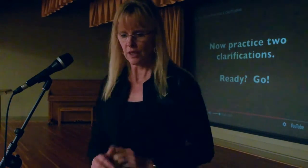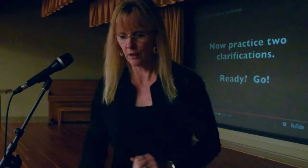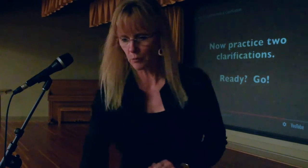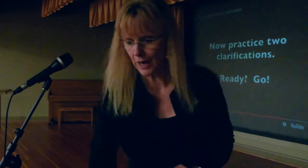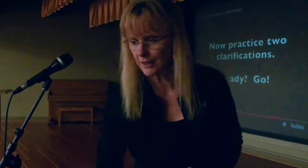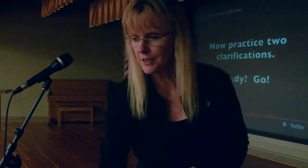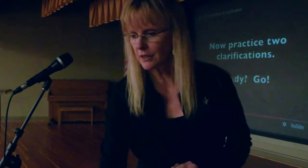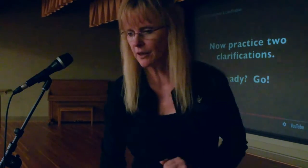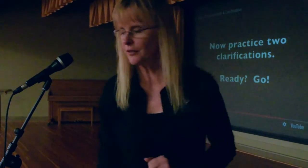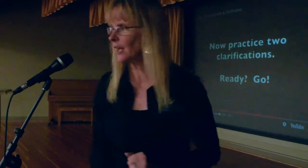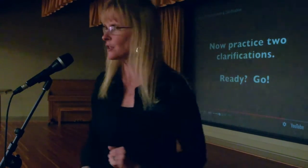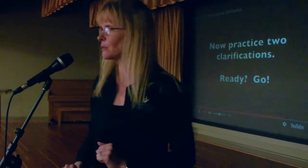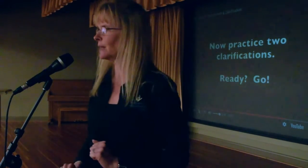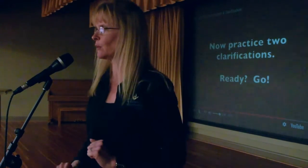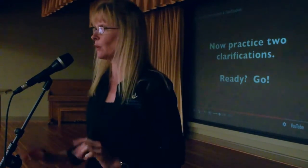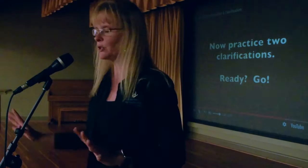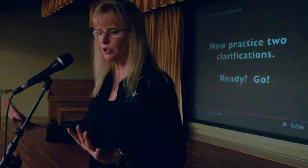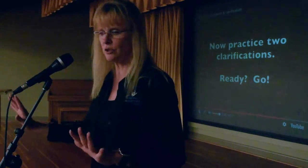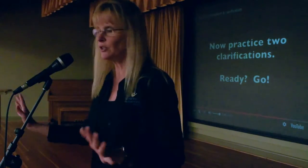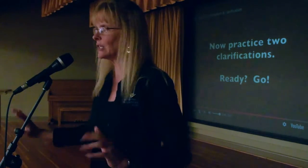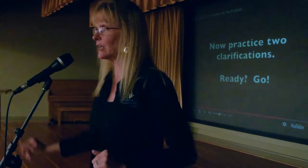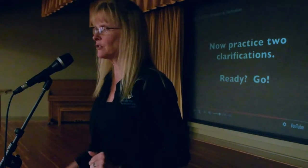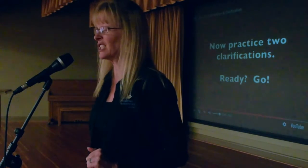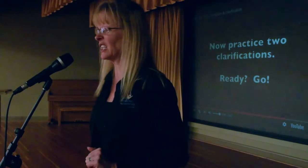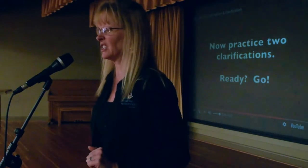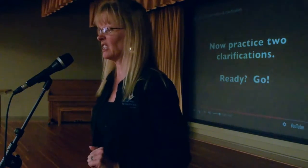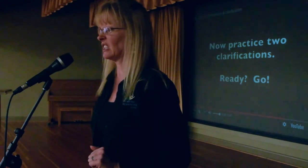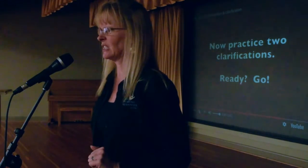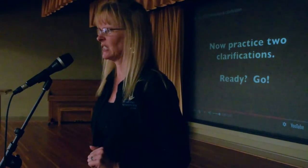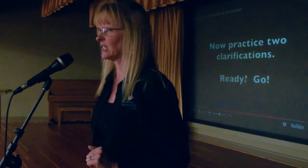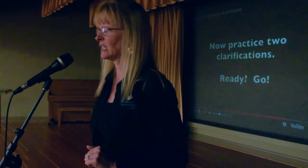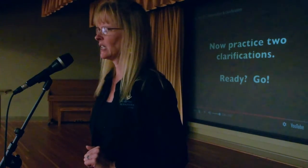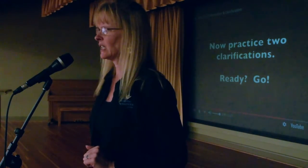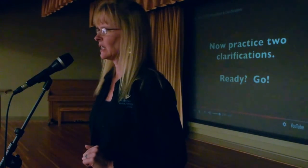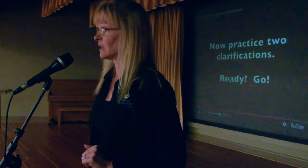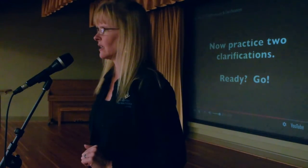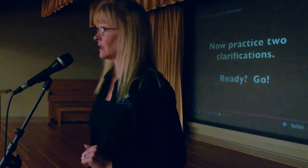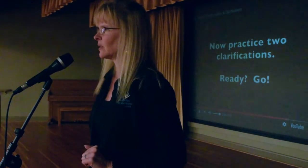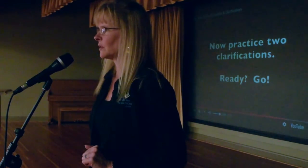Okay, practice a clarification right there. What would you do if you didn't understand her at all?